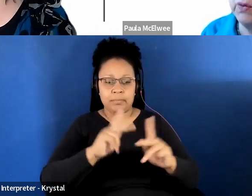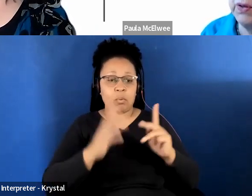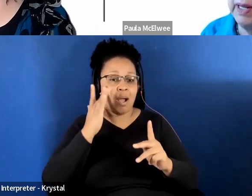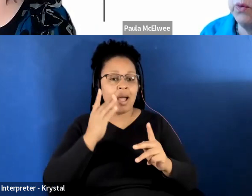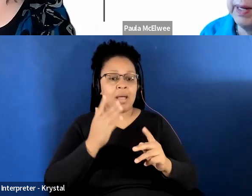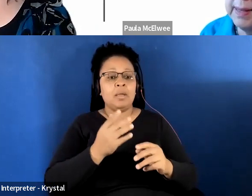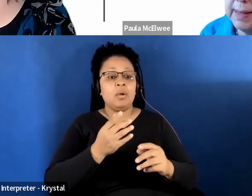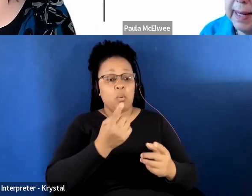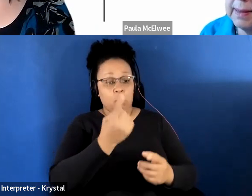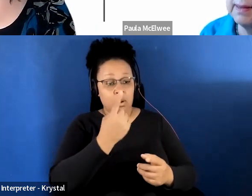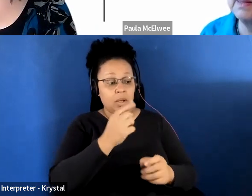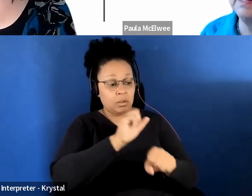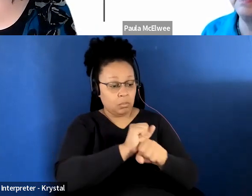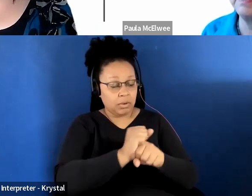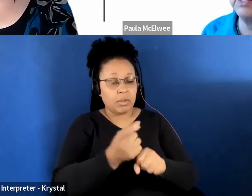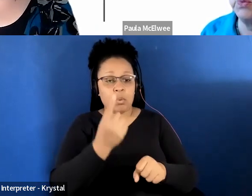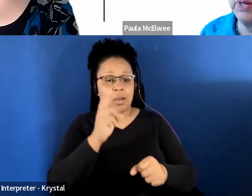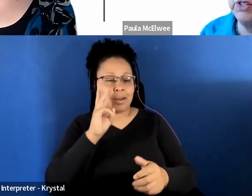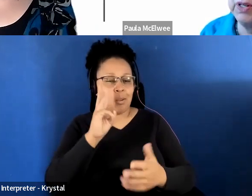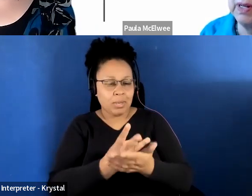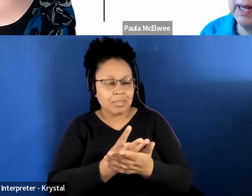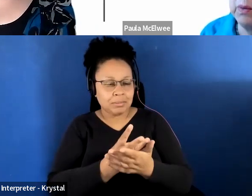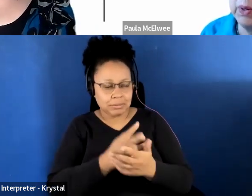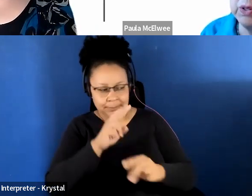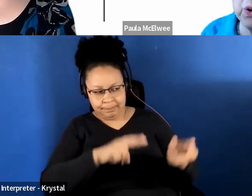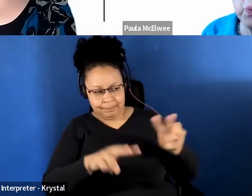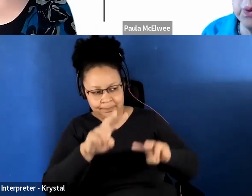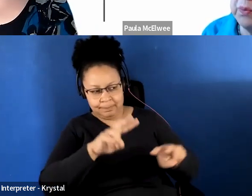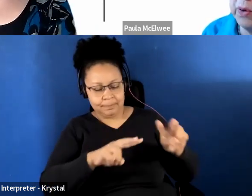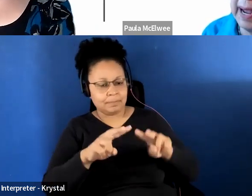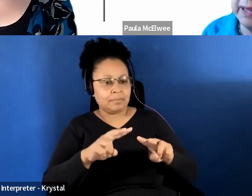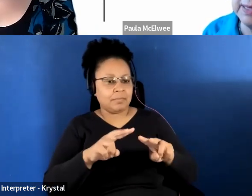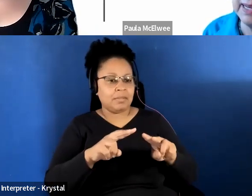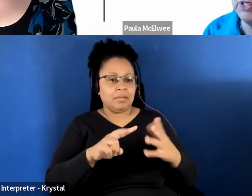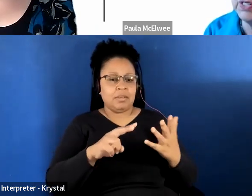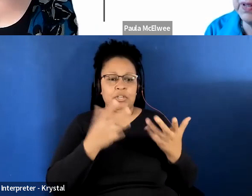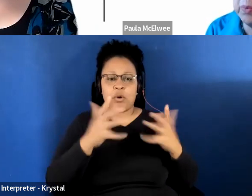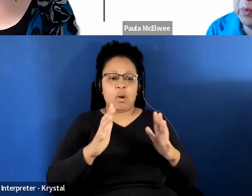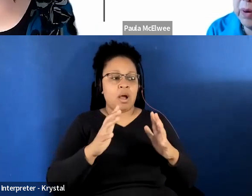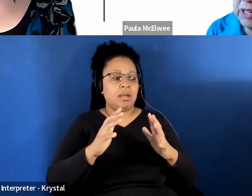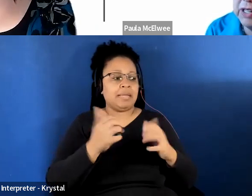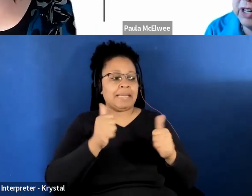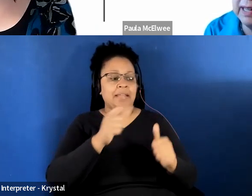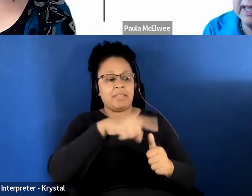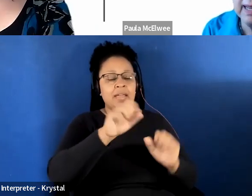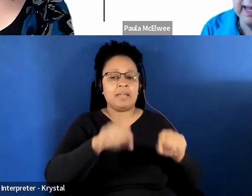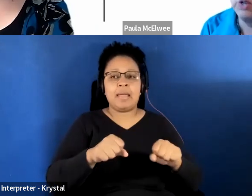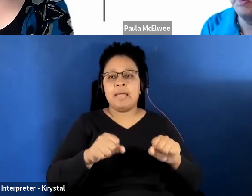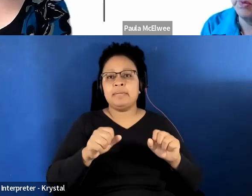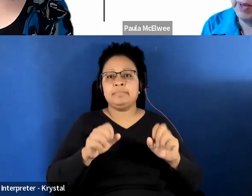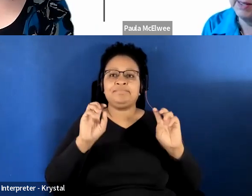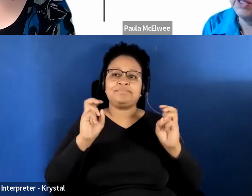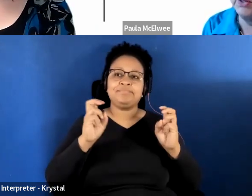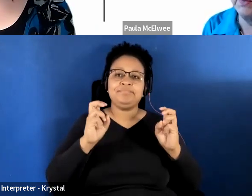situation. And so if you need a witness in that situation where there's no room for accusations of inappropriate touching,